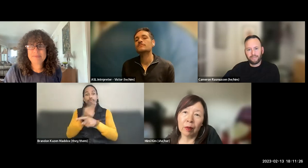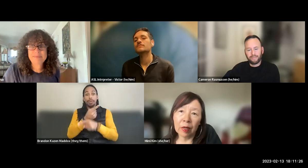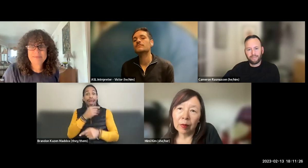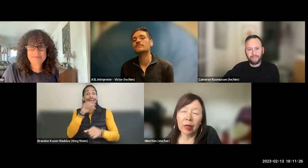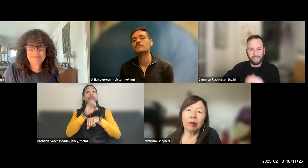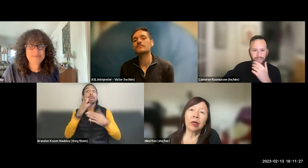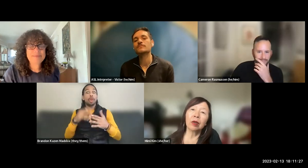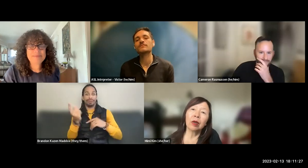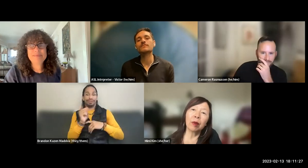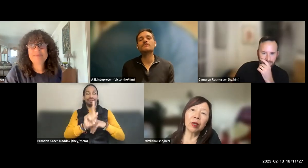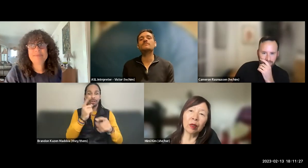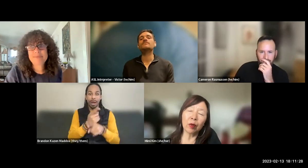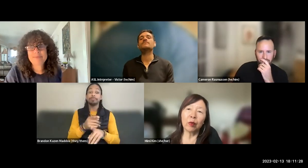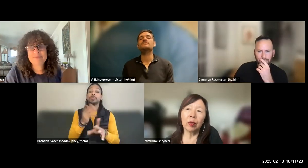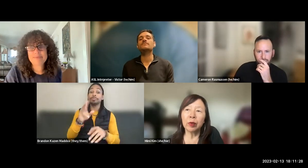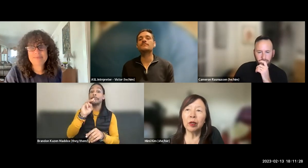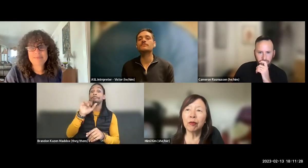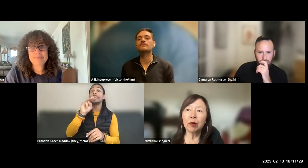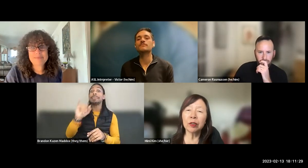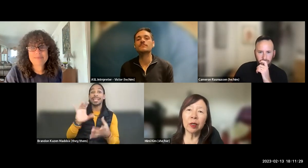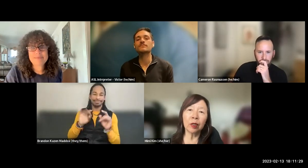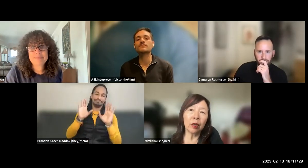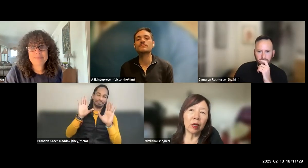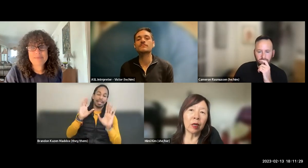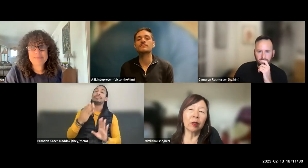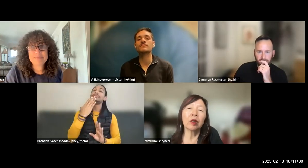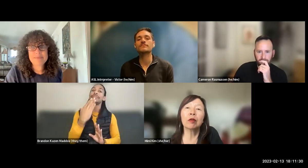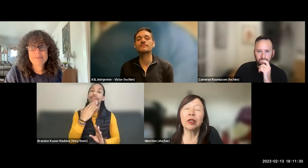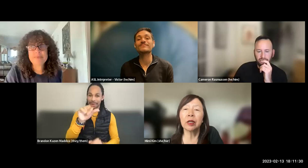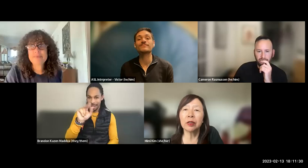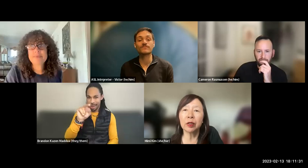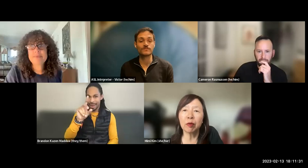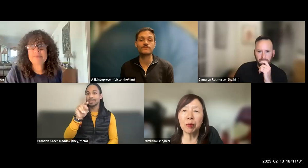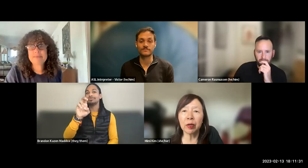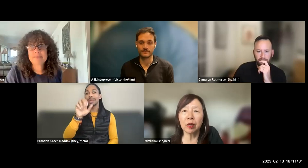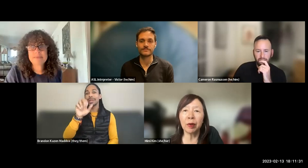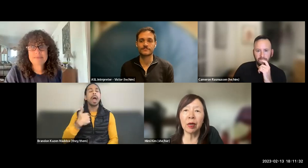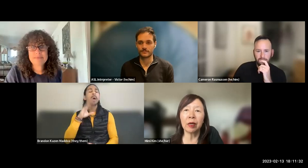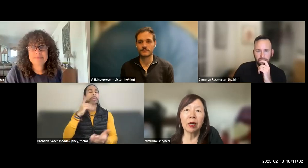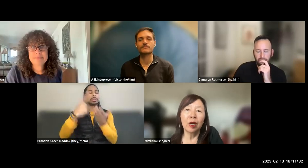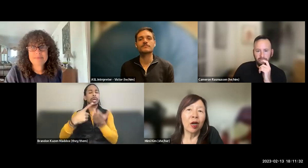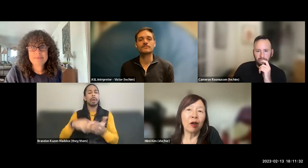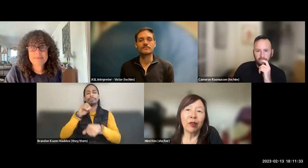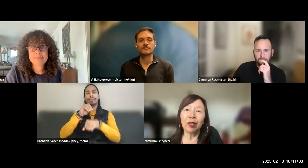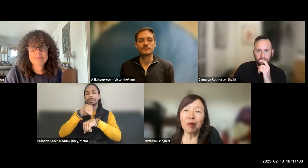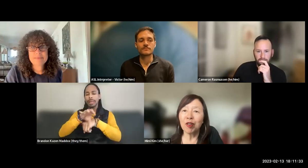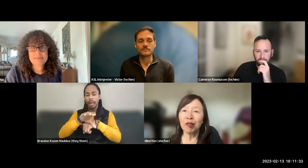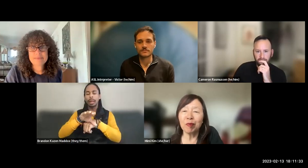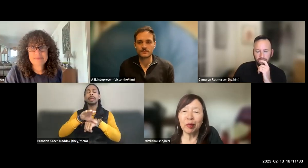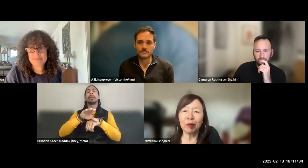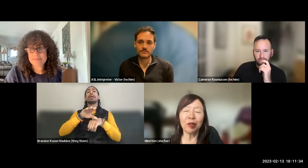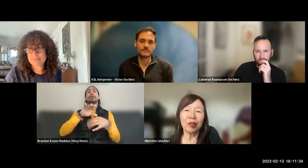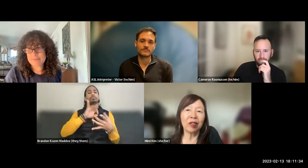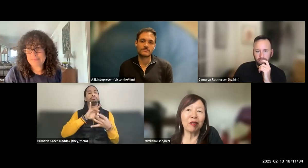Thank you, Andrea. I'm going to really focus in on counseling as it's represented by a field that I'm